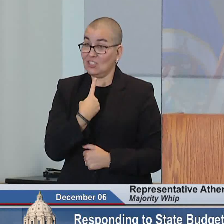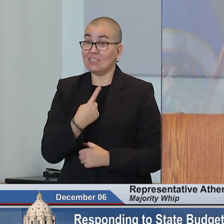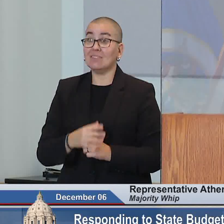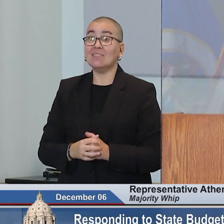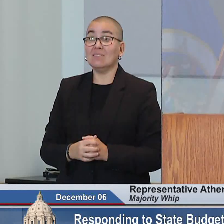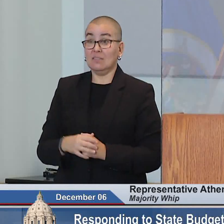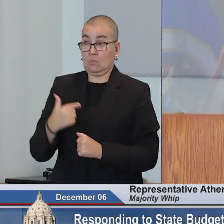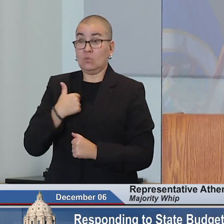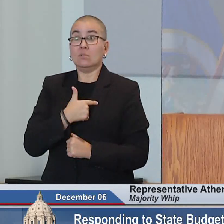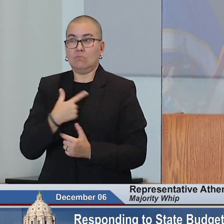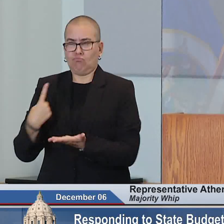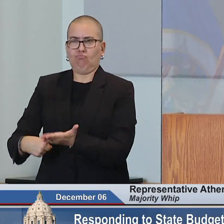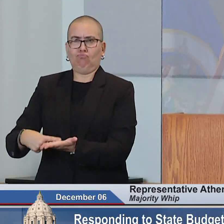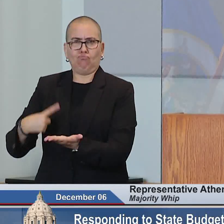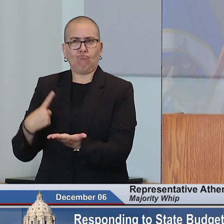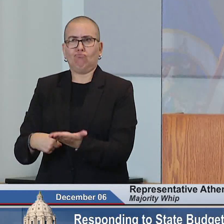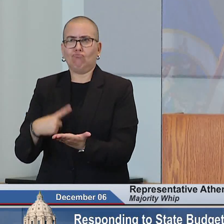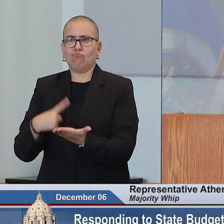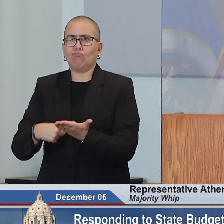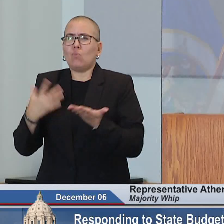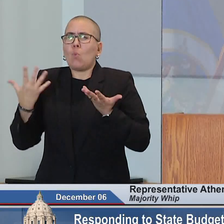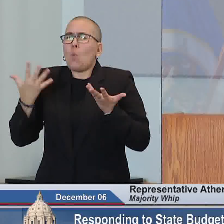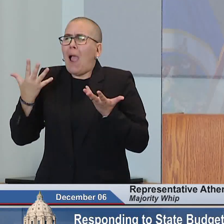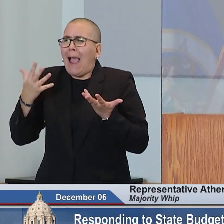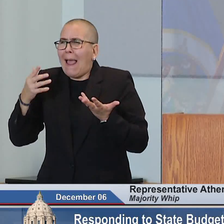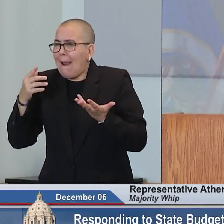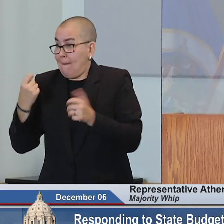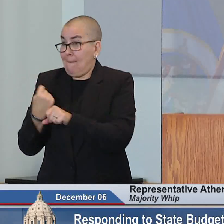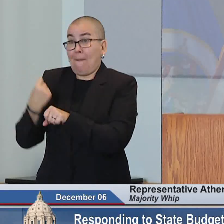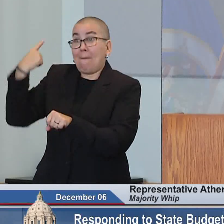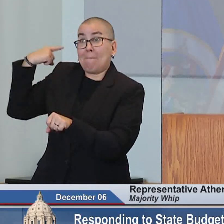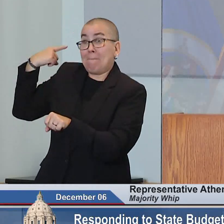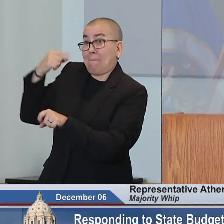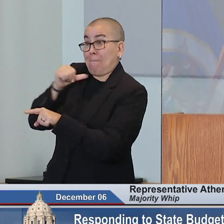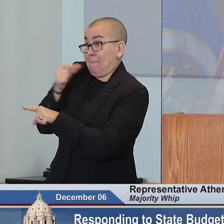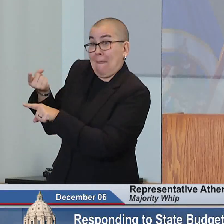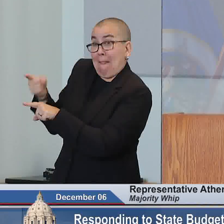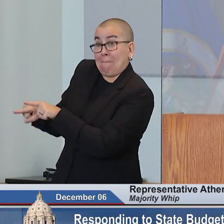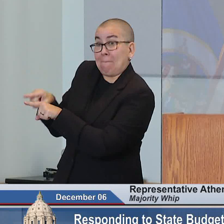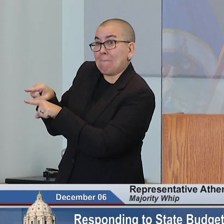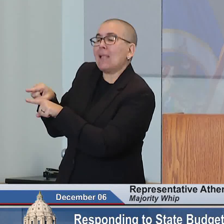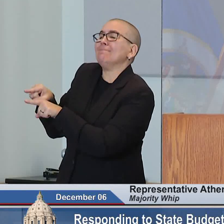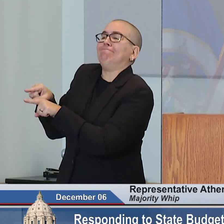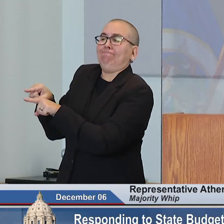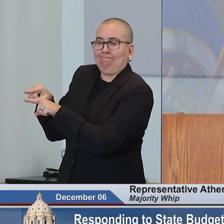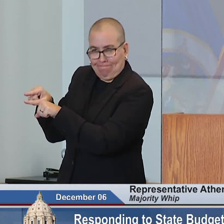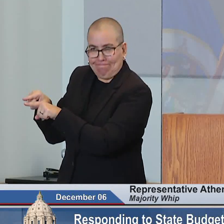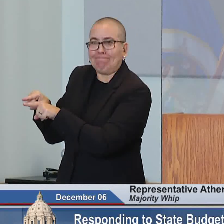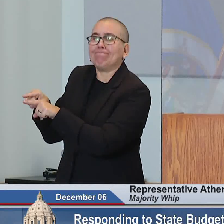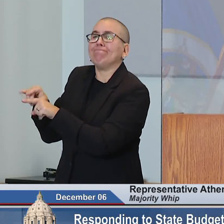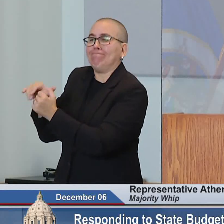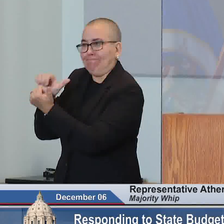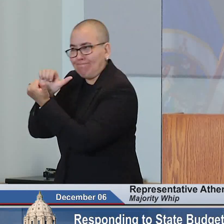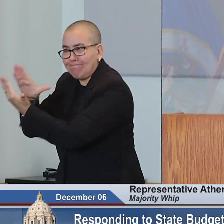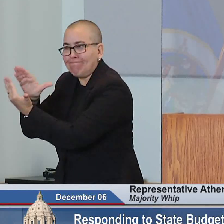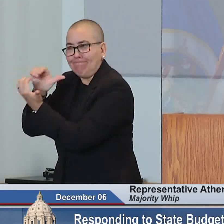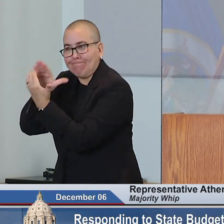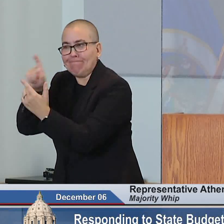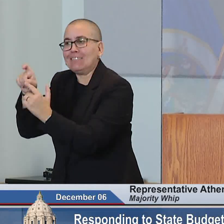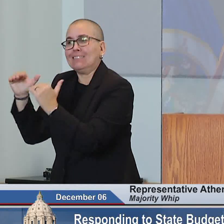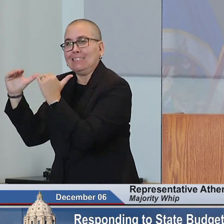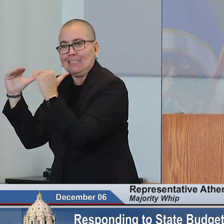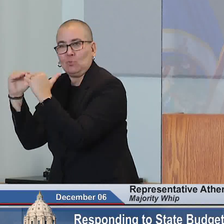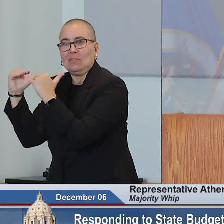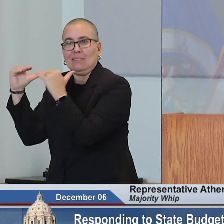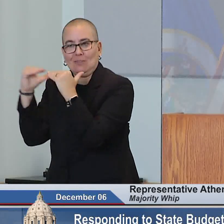about the things that were left on the table last year that addressed a ton of the equity questions that are at play. We know that we have